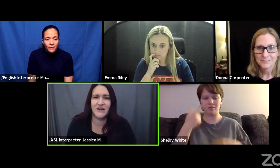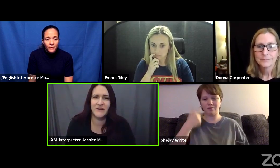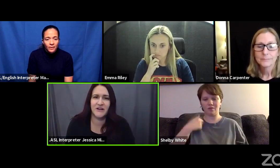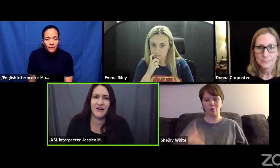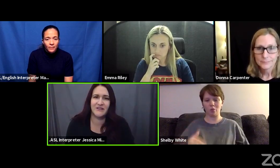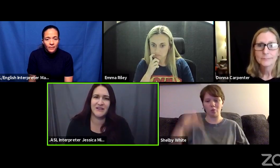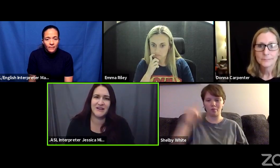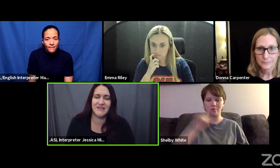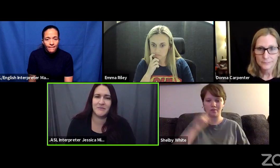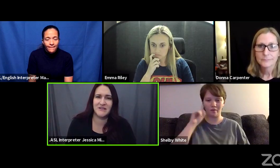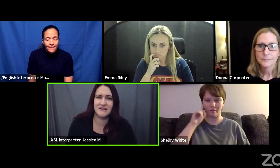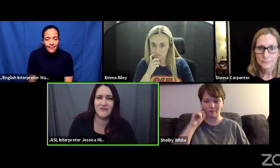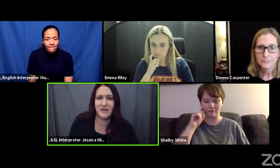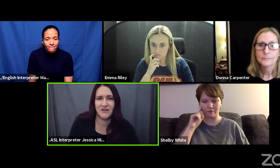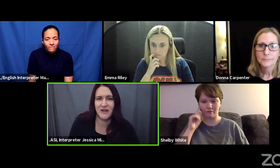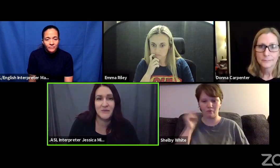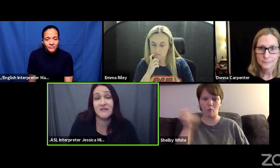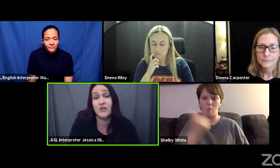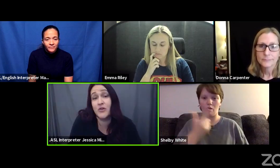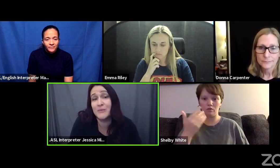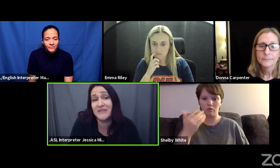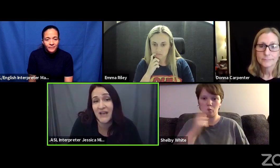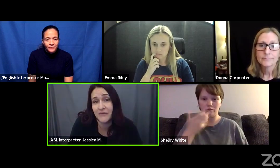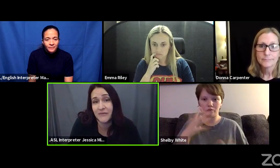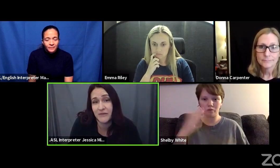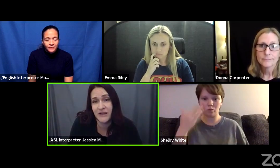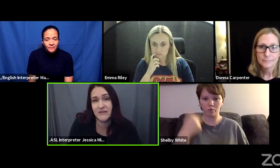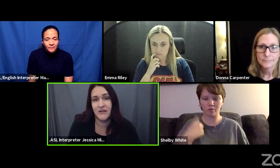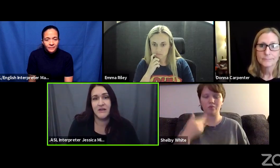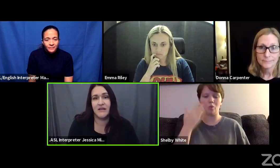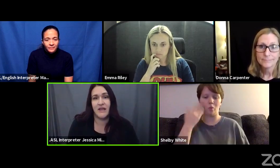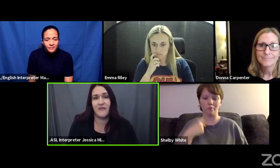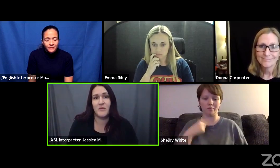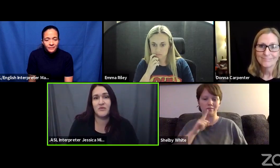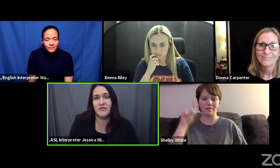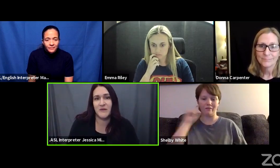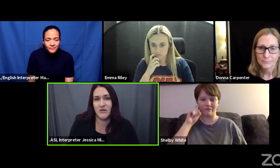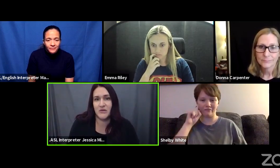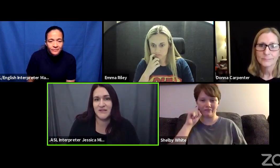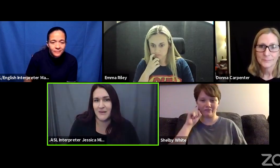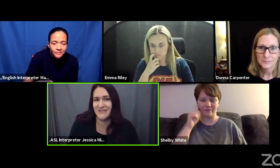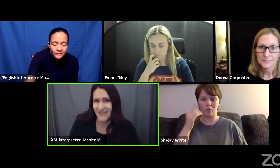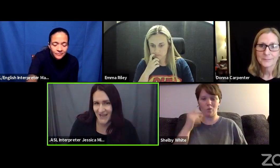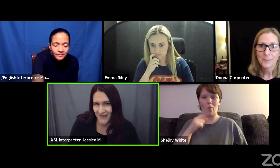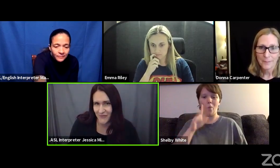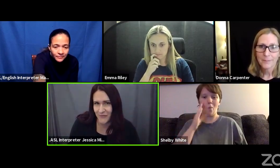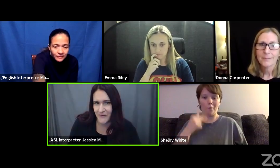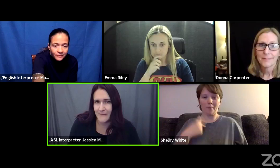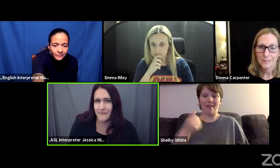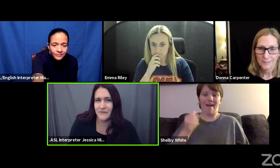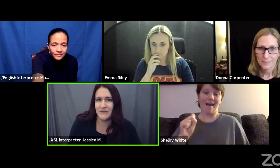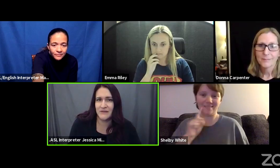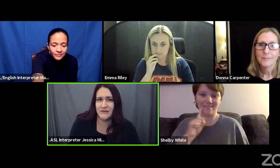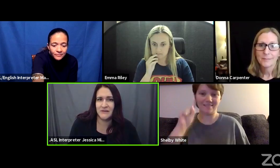like trying to figure out that acceptance of me, right? Because I grew up deaf, right? Everybody who knows me knows that I'm